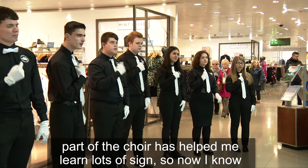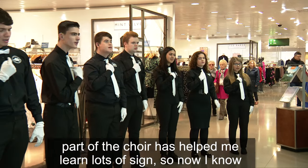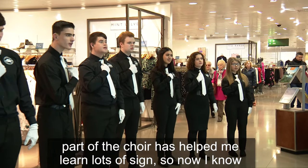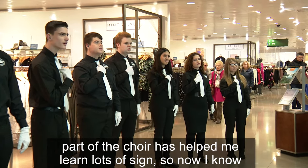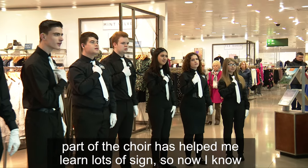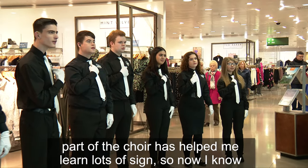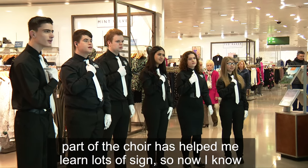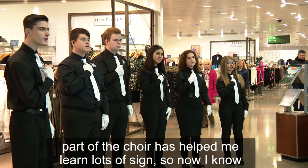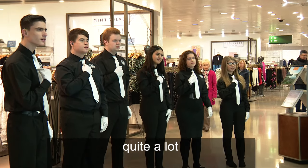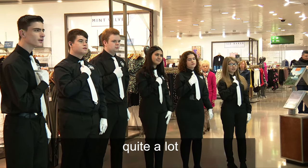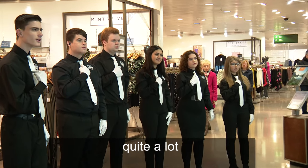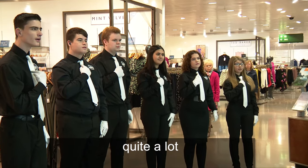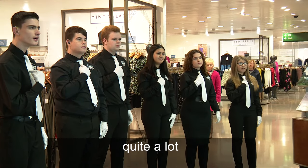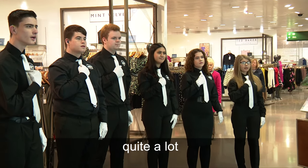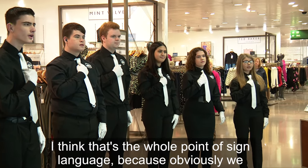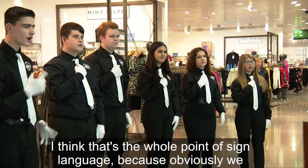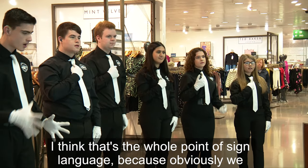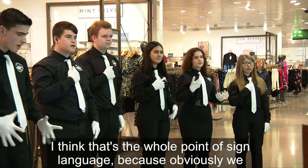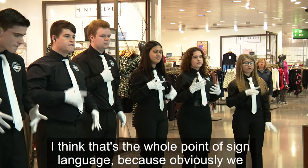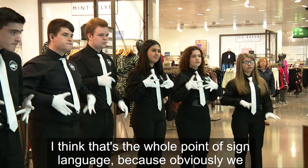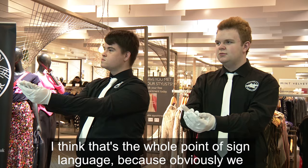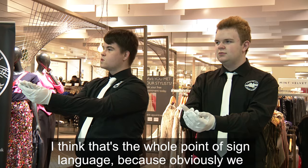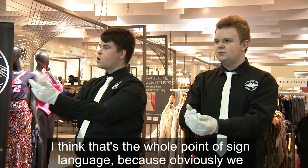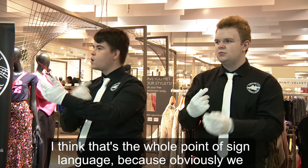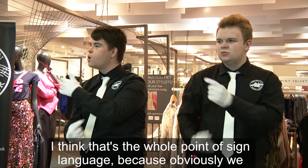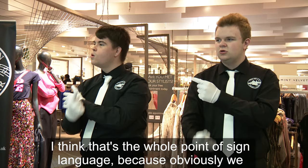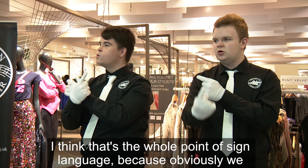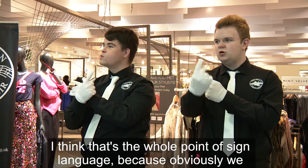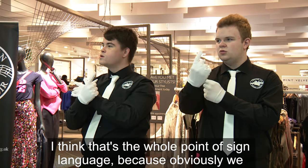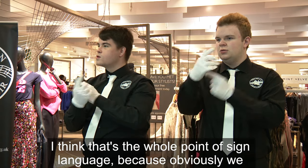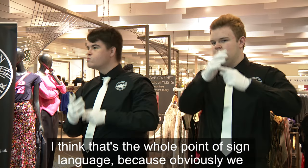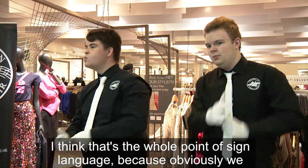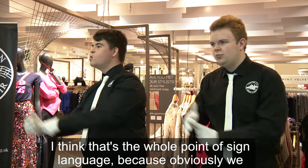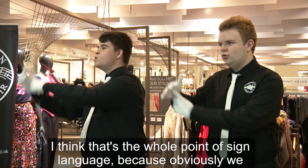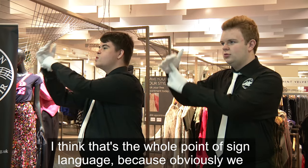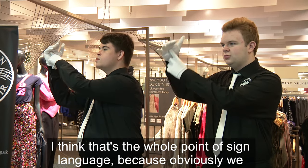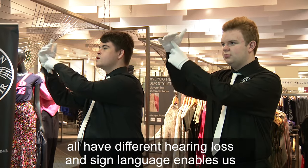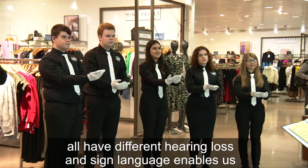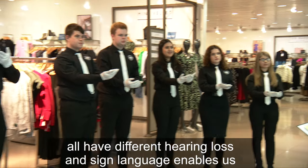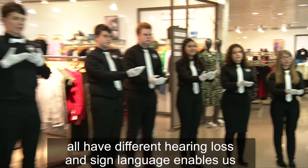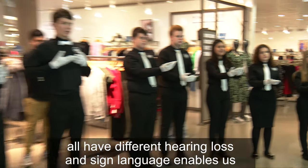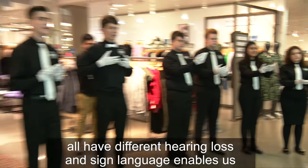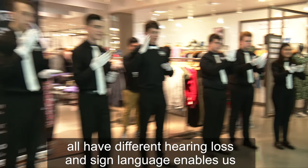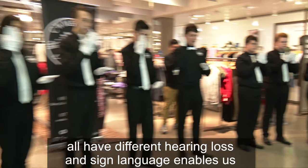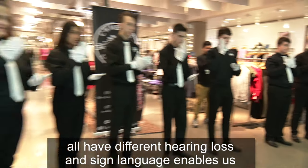lots of signs so now I do know quite a lot. I think that's the whole point of the sign language because obviously we've all got different hearings